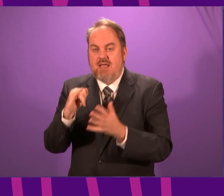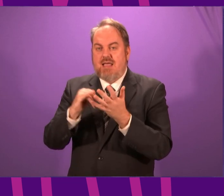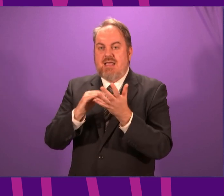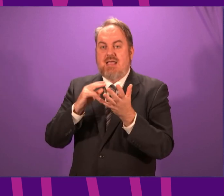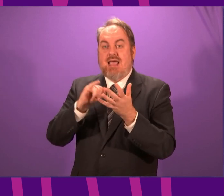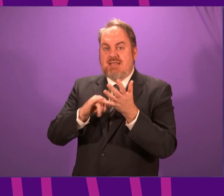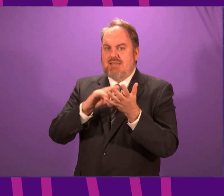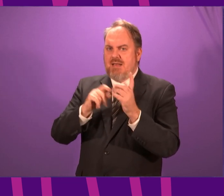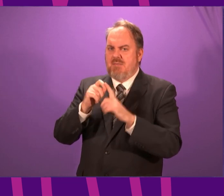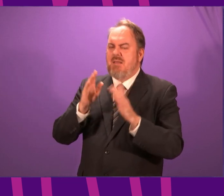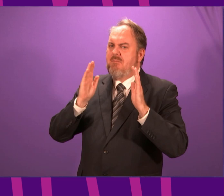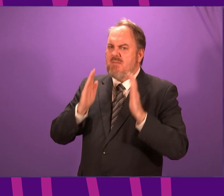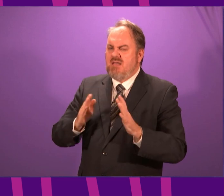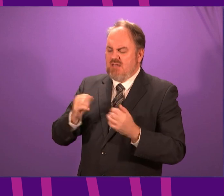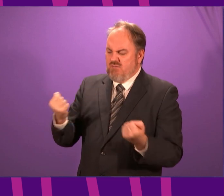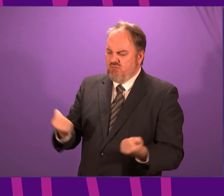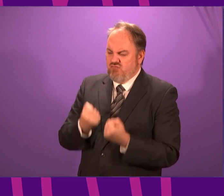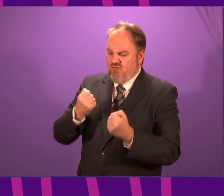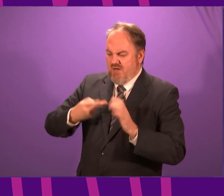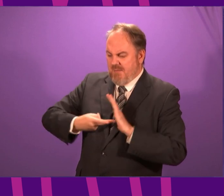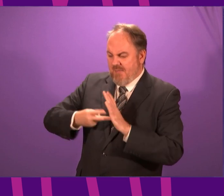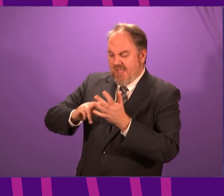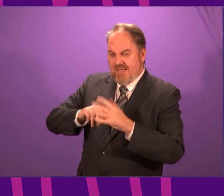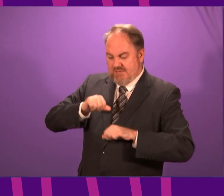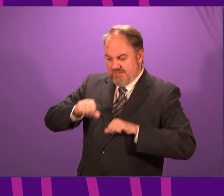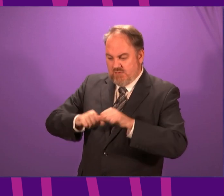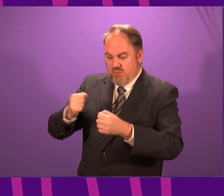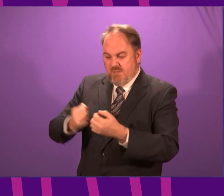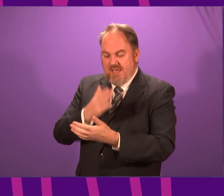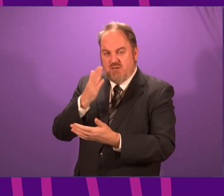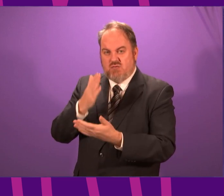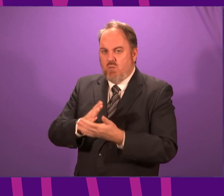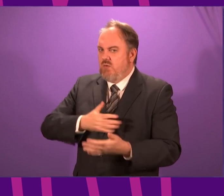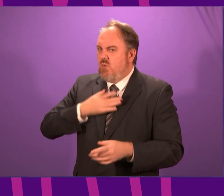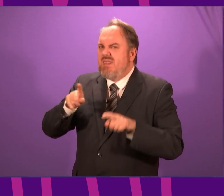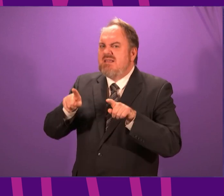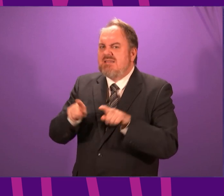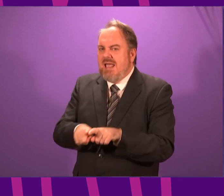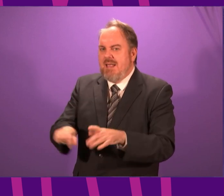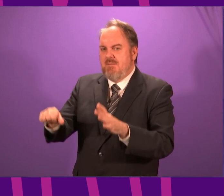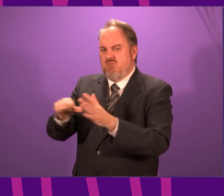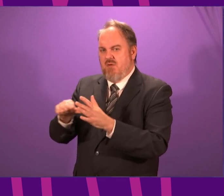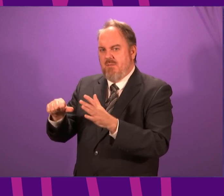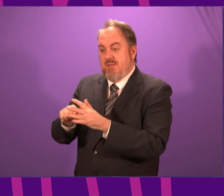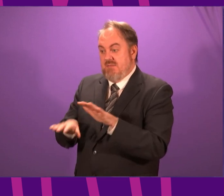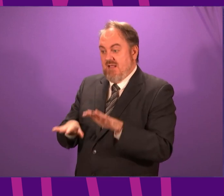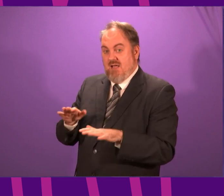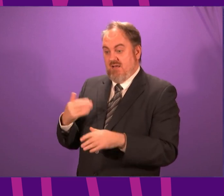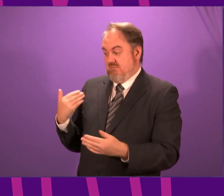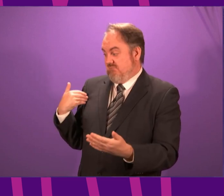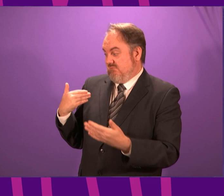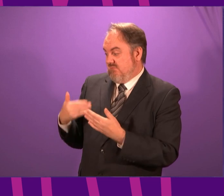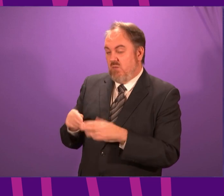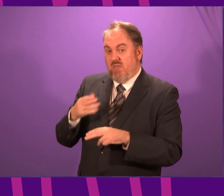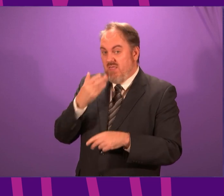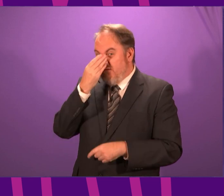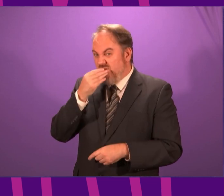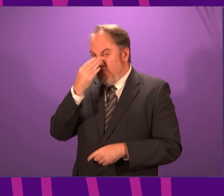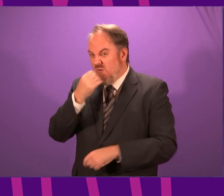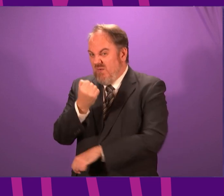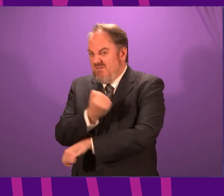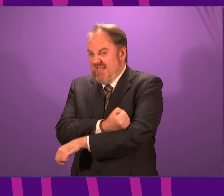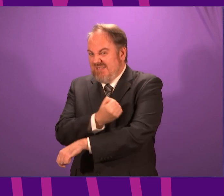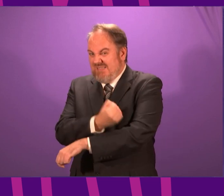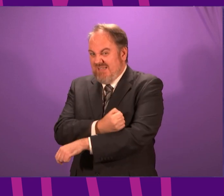the SNP must put more robust provisions in place to ensure we avoid the same problems people have experienced so far with the rollout of this seasonal